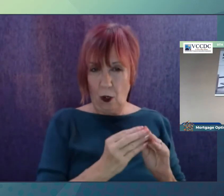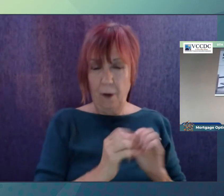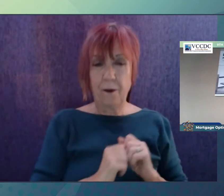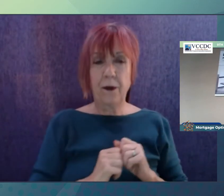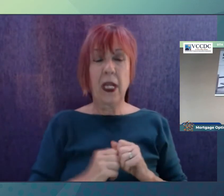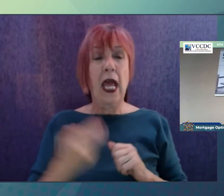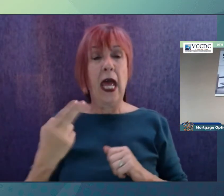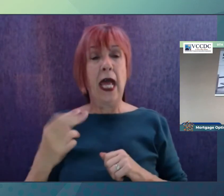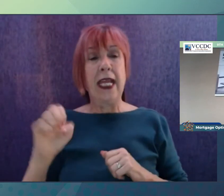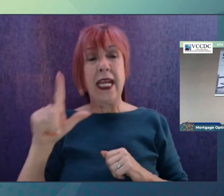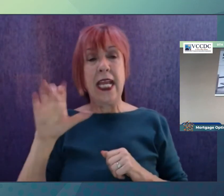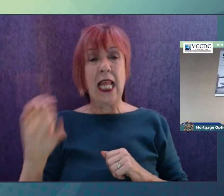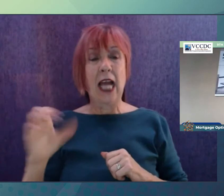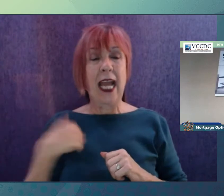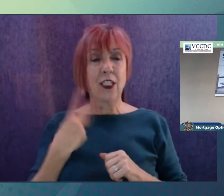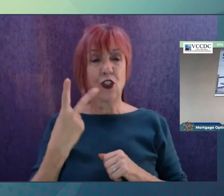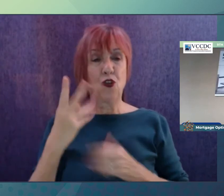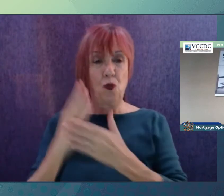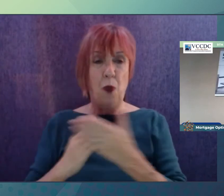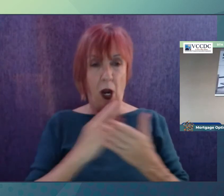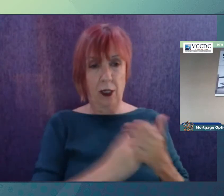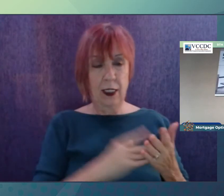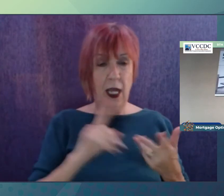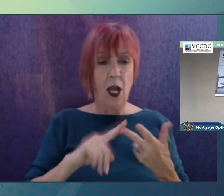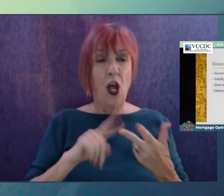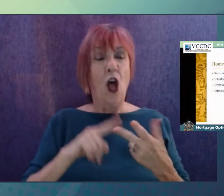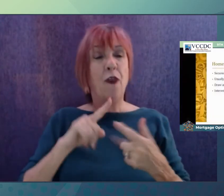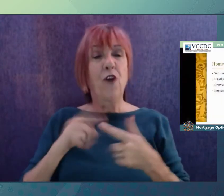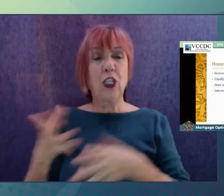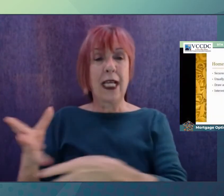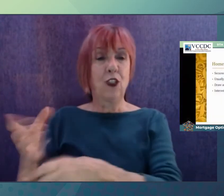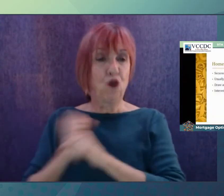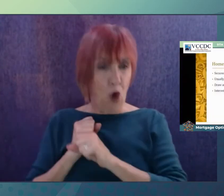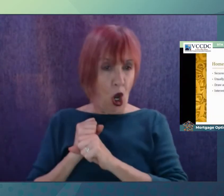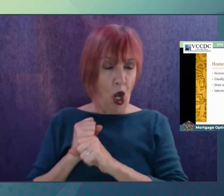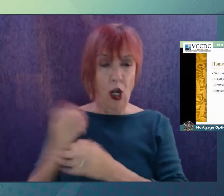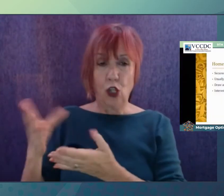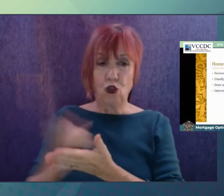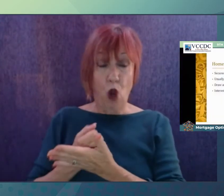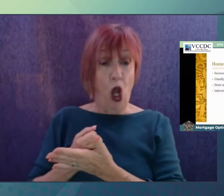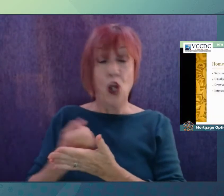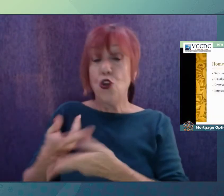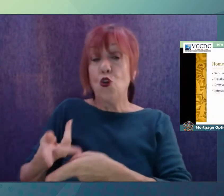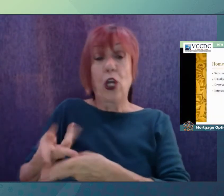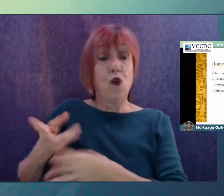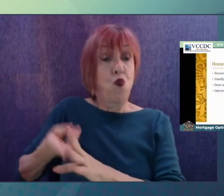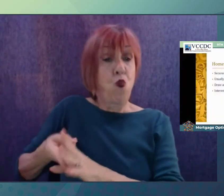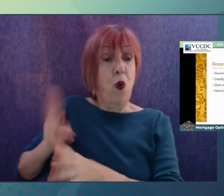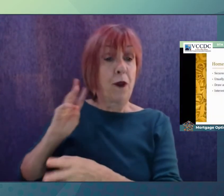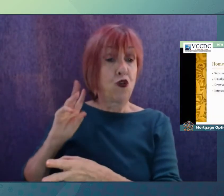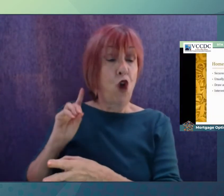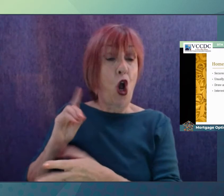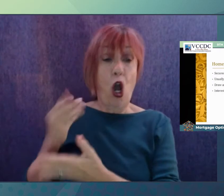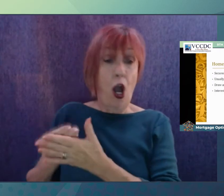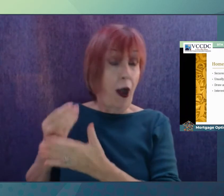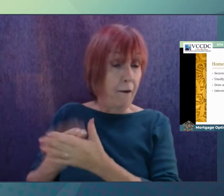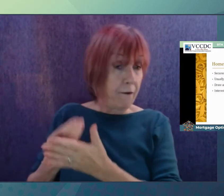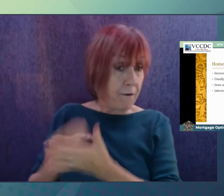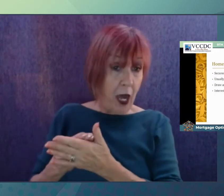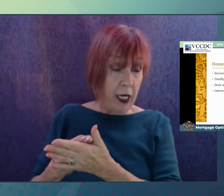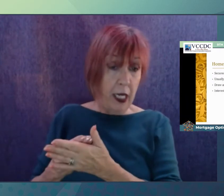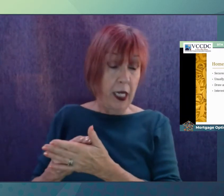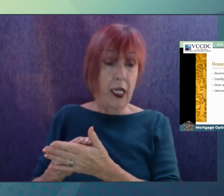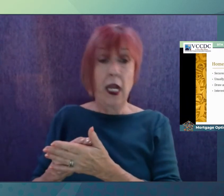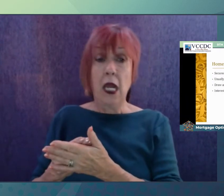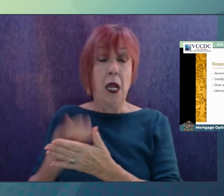The first is a draw period, while the second is repayment period. The draw period during which you can withdraw funds might last